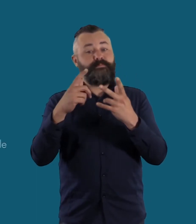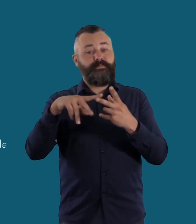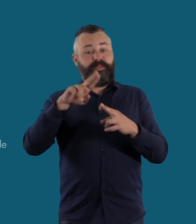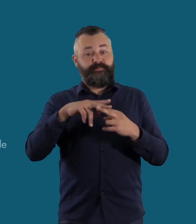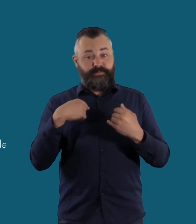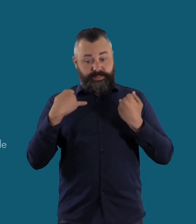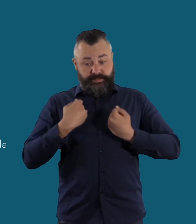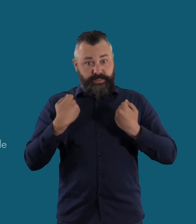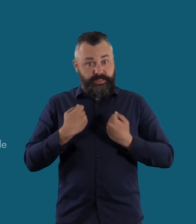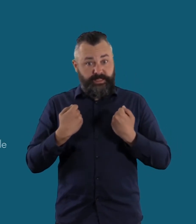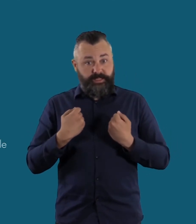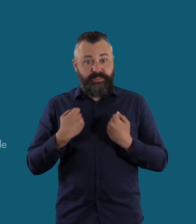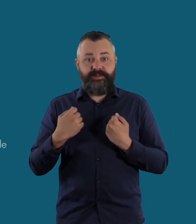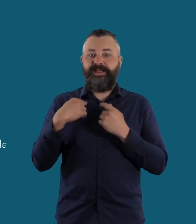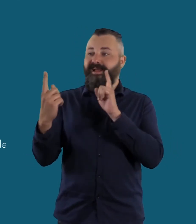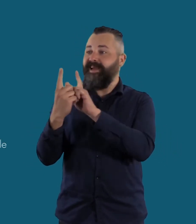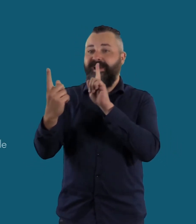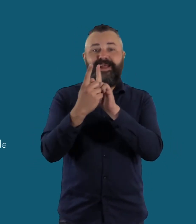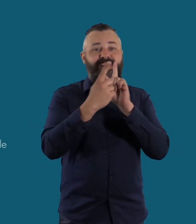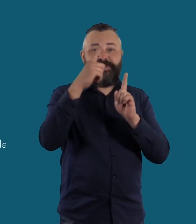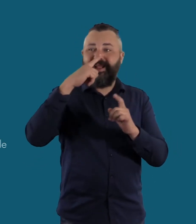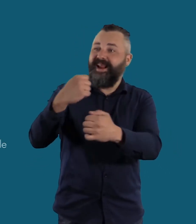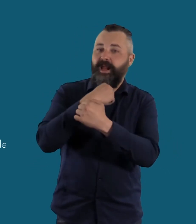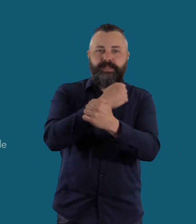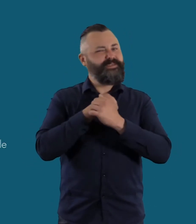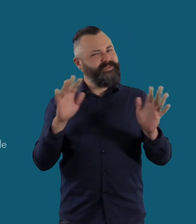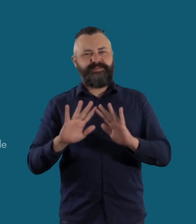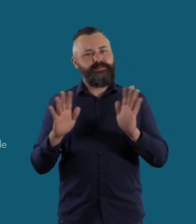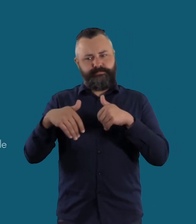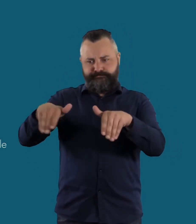If you are sick, make sure you keep your distance from others, at least 1 metre away.